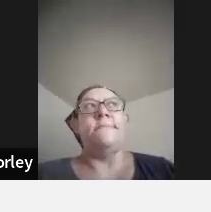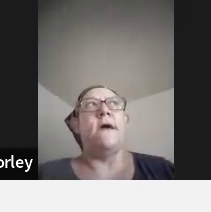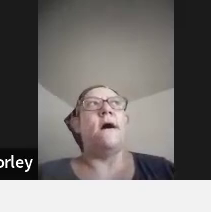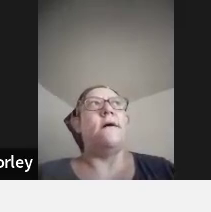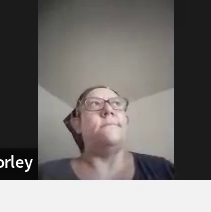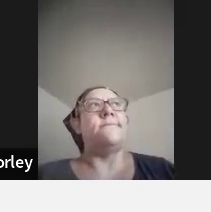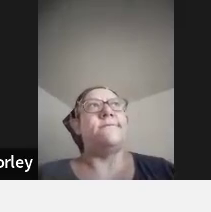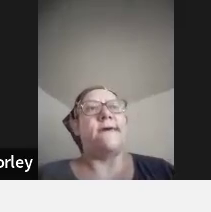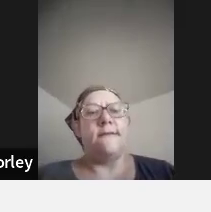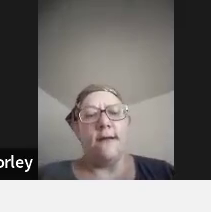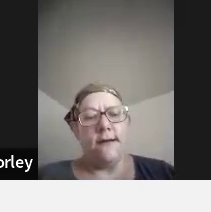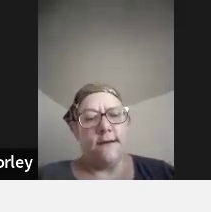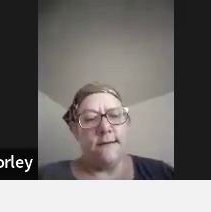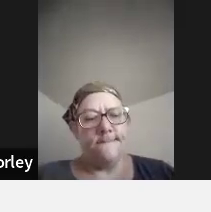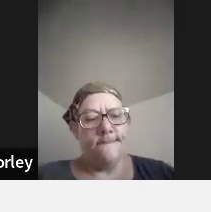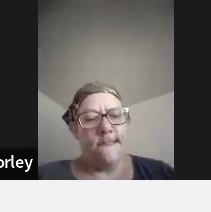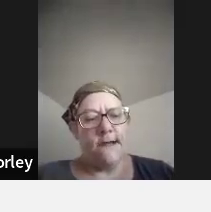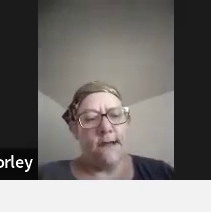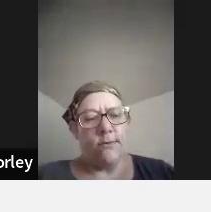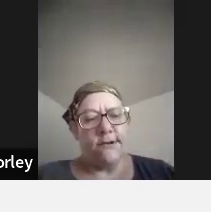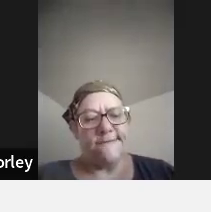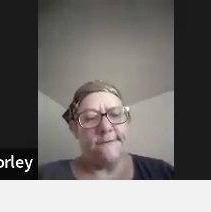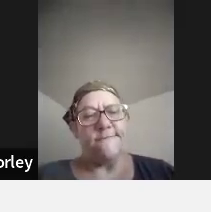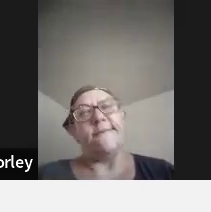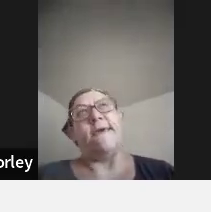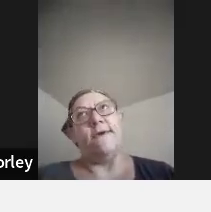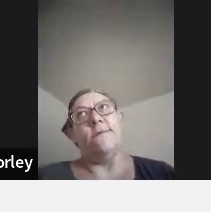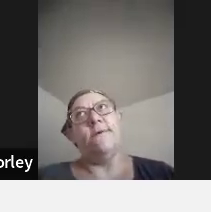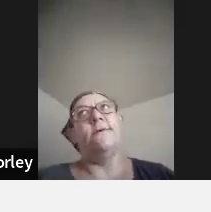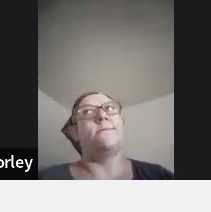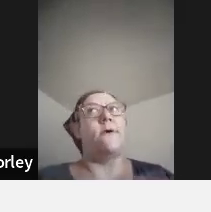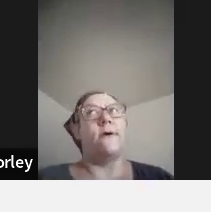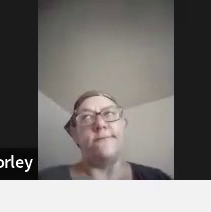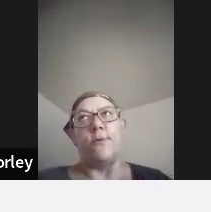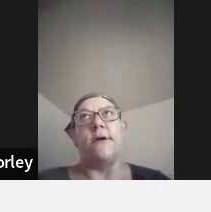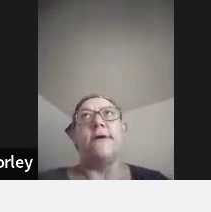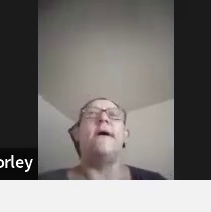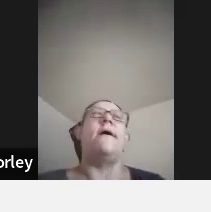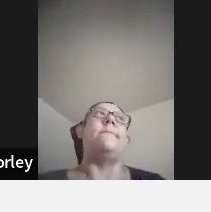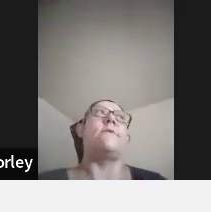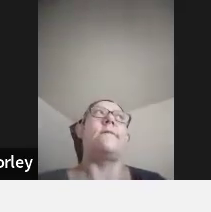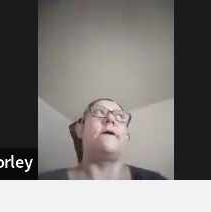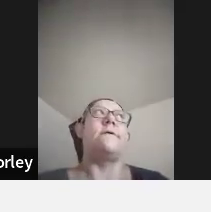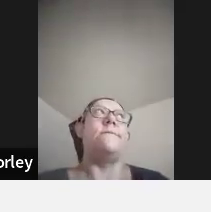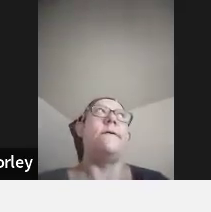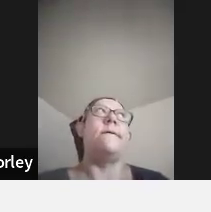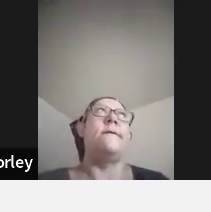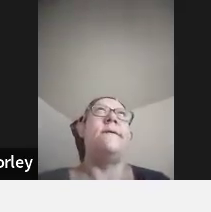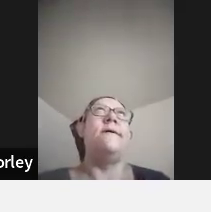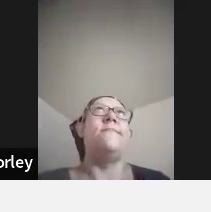thing. Second, I wanted to say thank you for all of the work. I've heard a lot